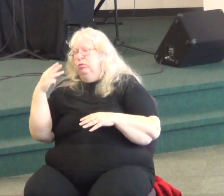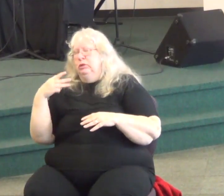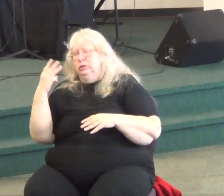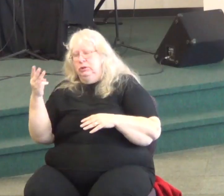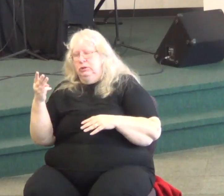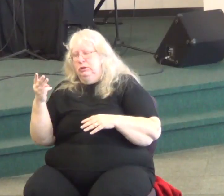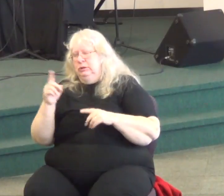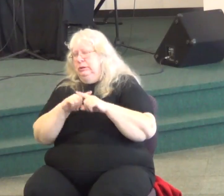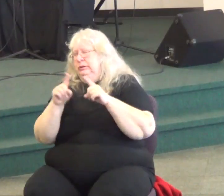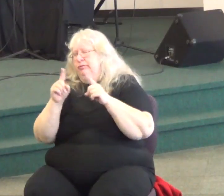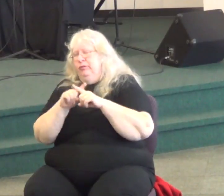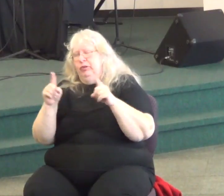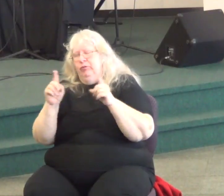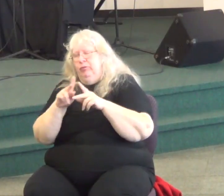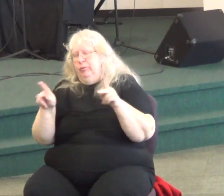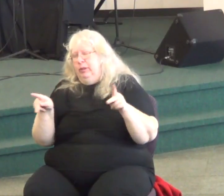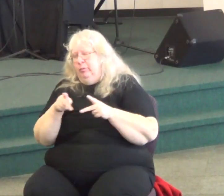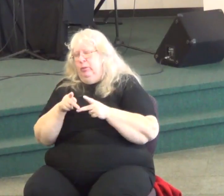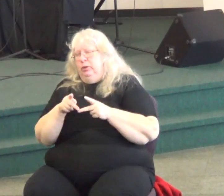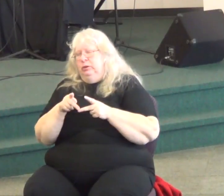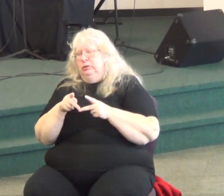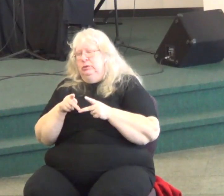the mess we're in.